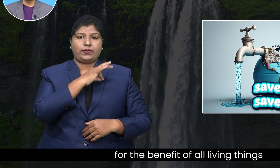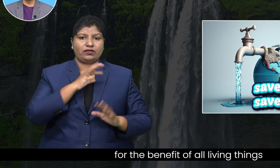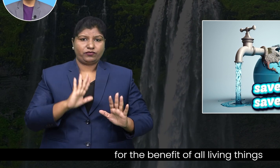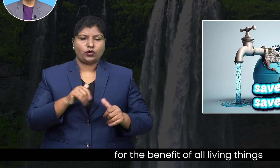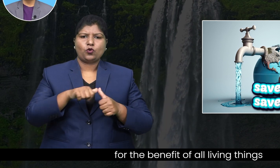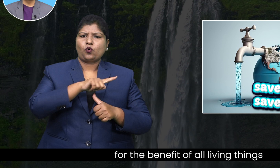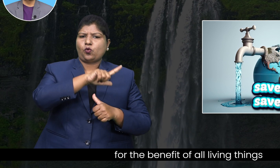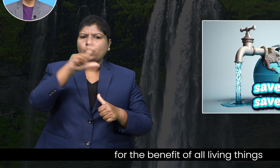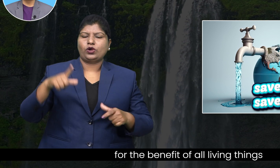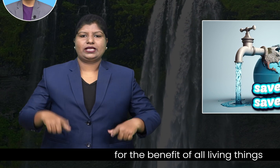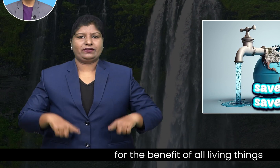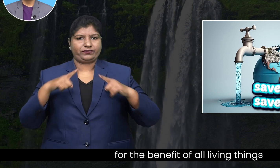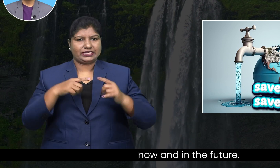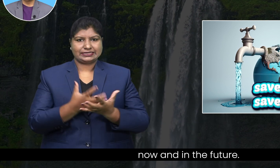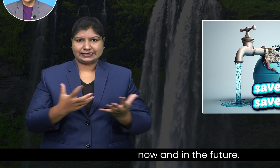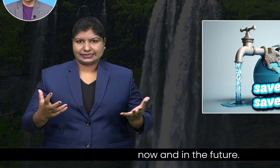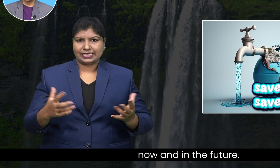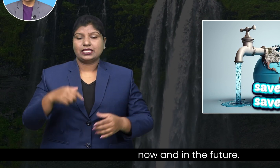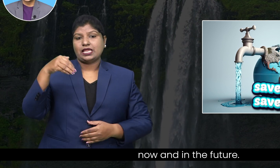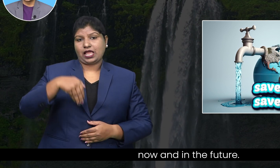of all living things